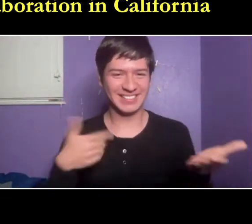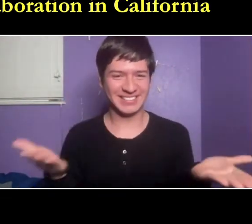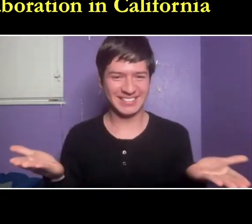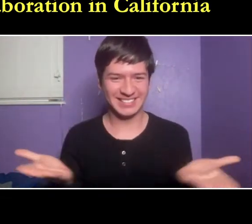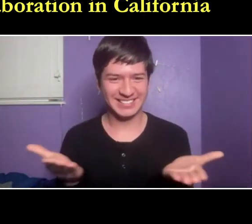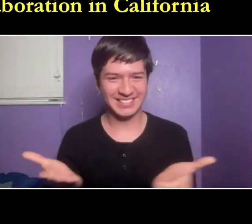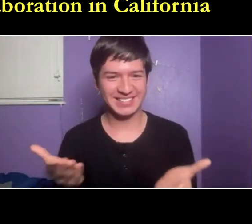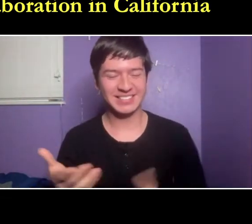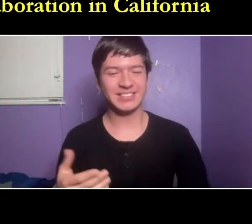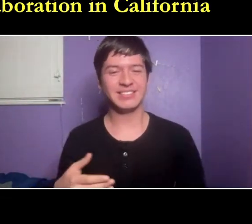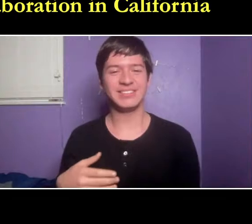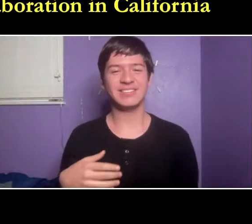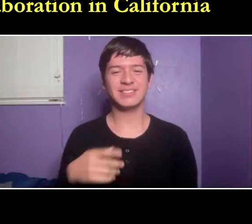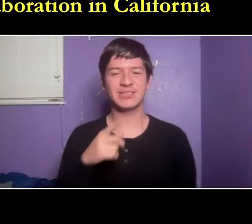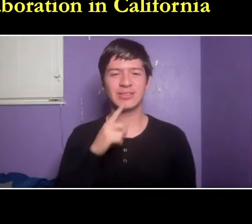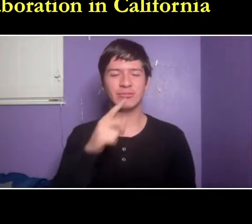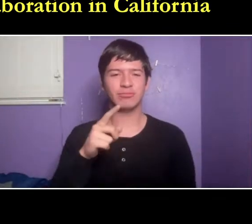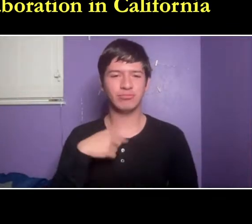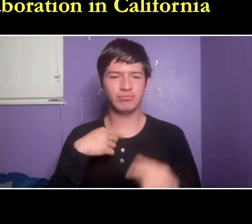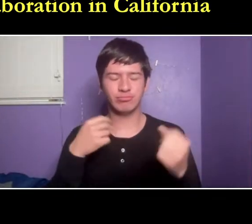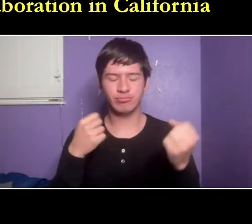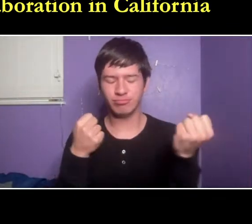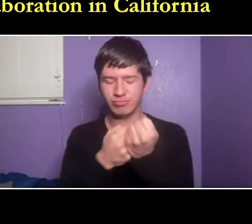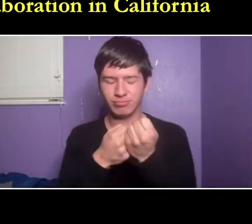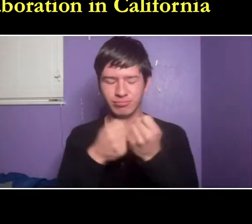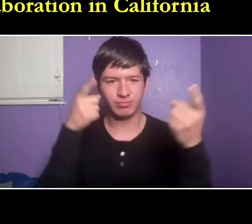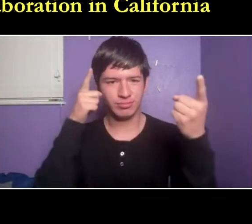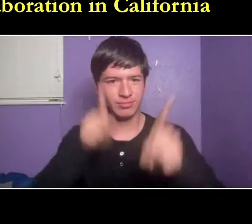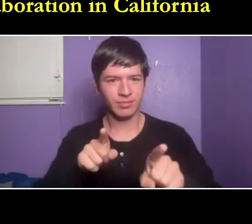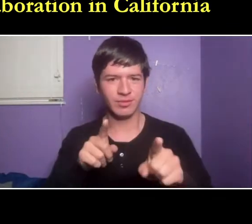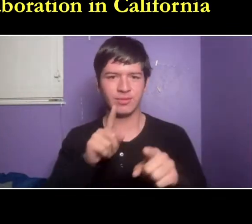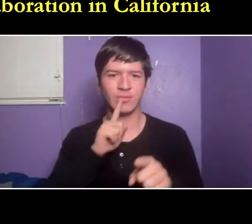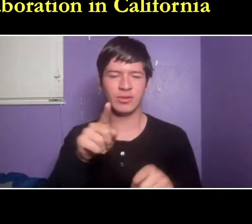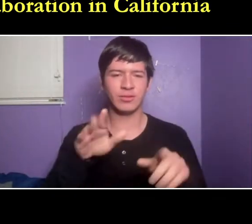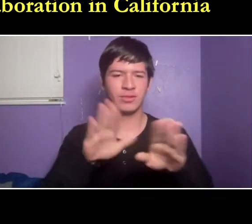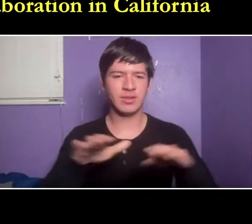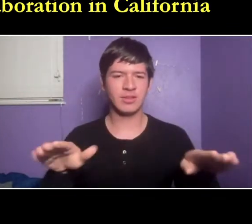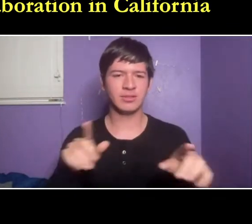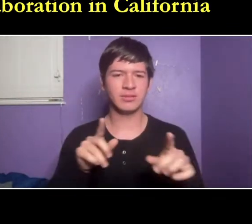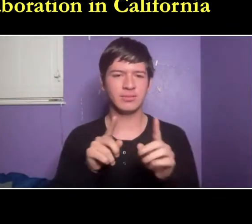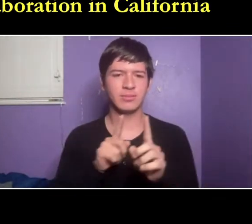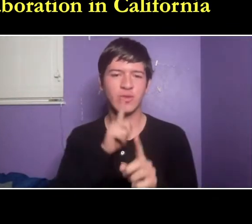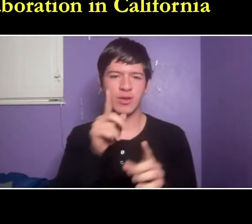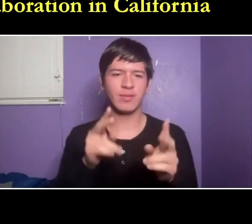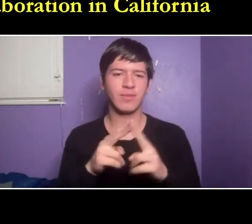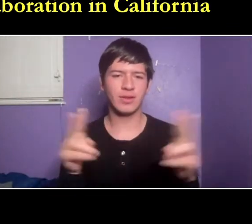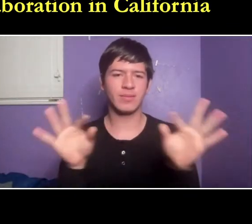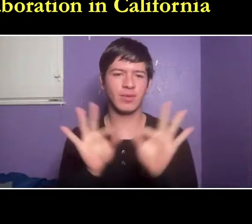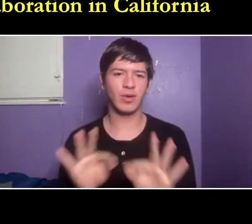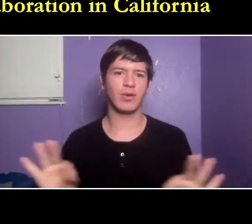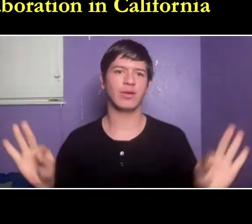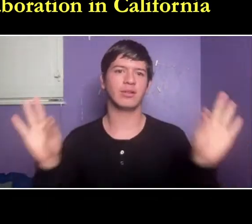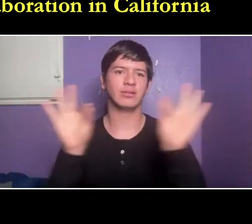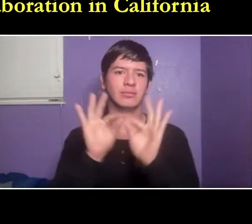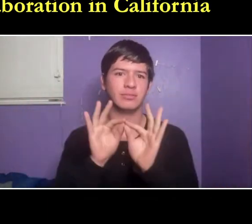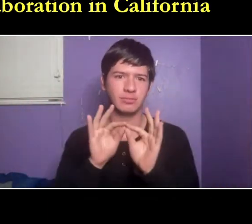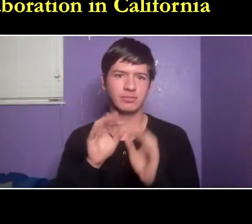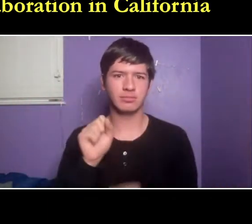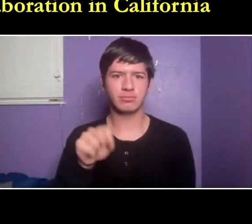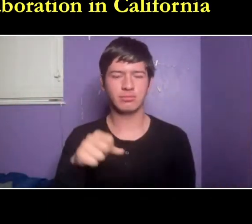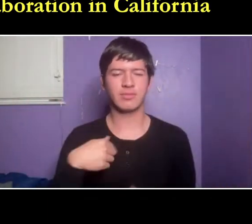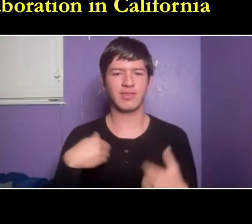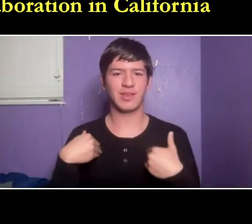Okay, sorry. I just wanted to make sure I was on the screen. Hi, thank you for letting me ask a question. And so I just so strongly